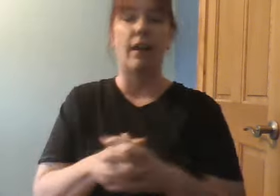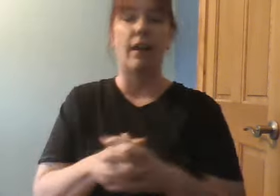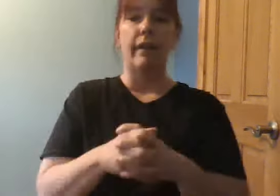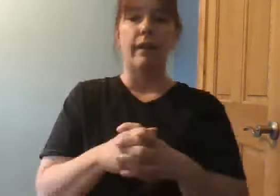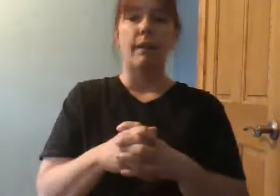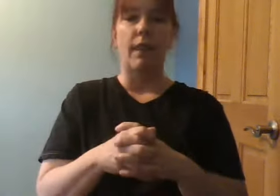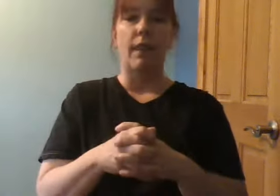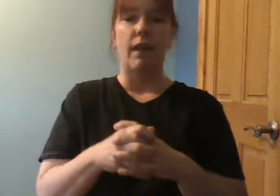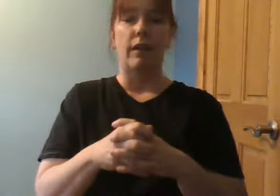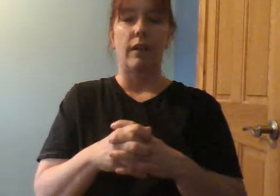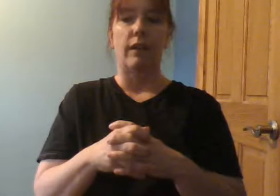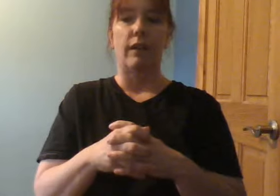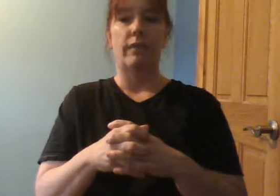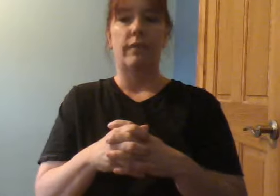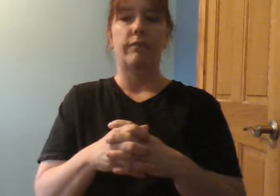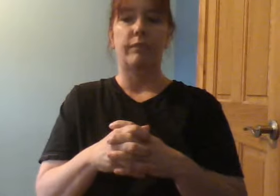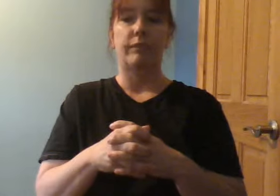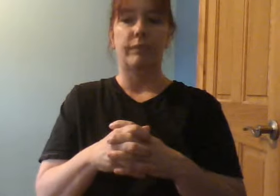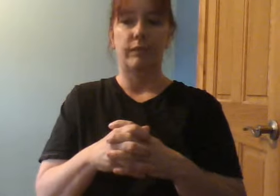BBC. But in the episode where he